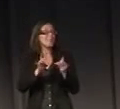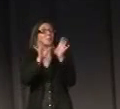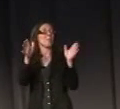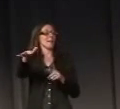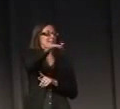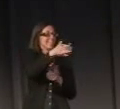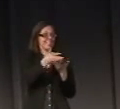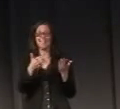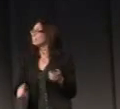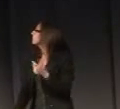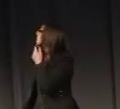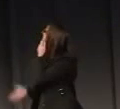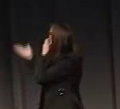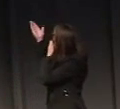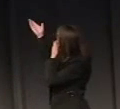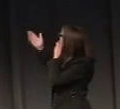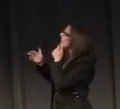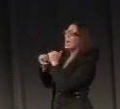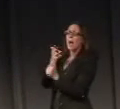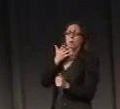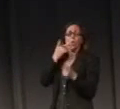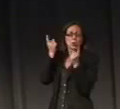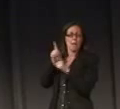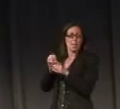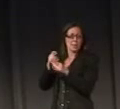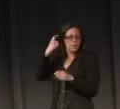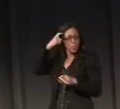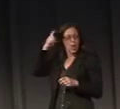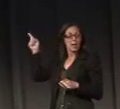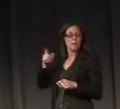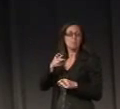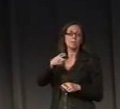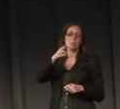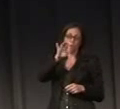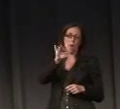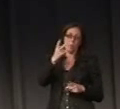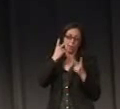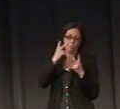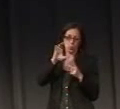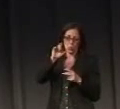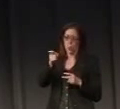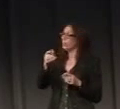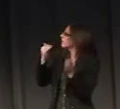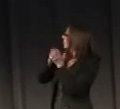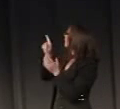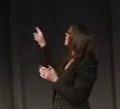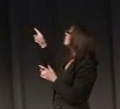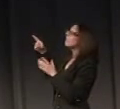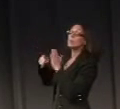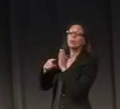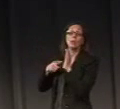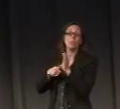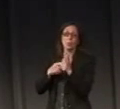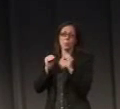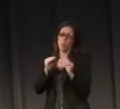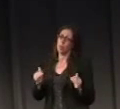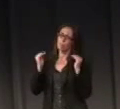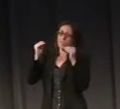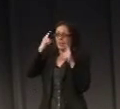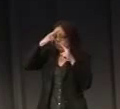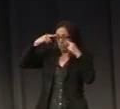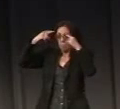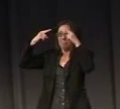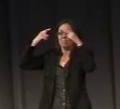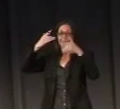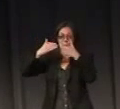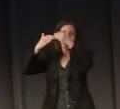brain. There's primary visual cortex. This represents progressively more advanced stages of processing. And you can see there's lots of parts of the brain